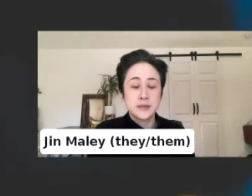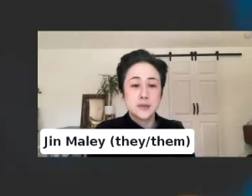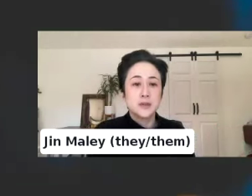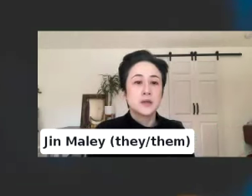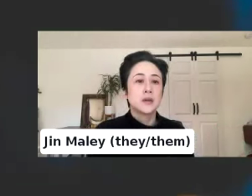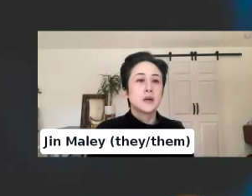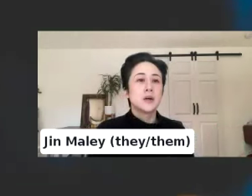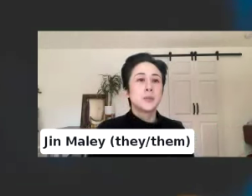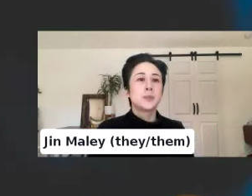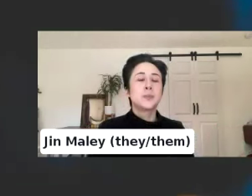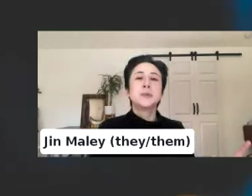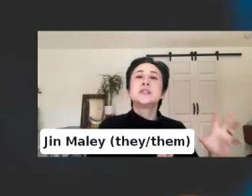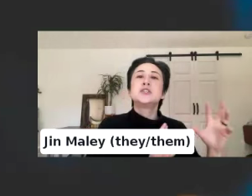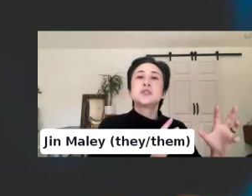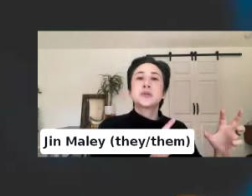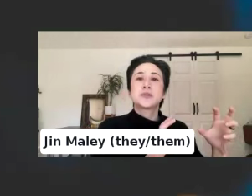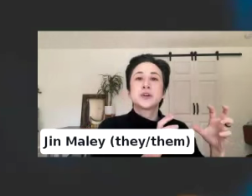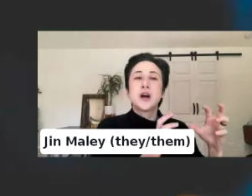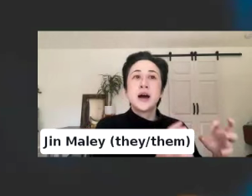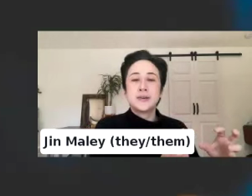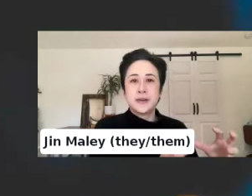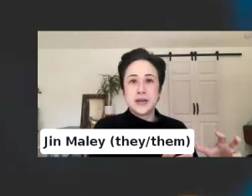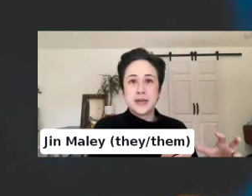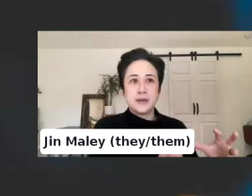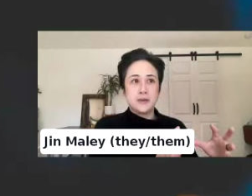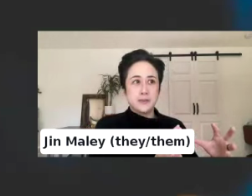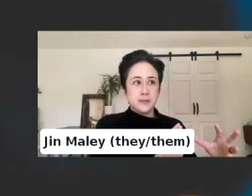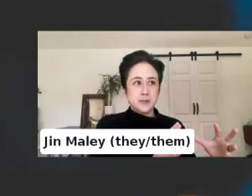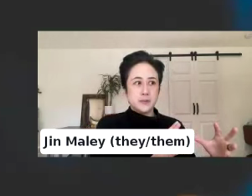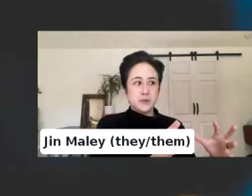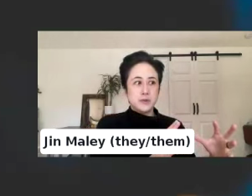seeing, but to just sort of codify